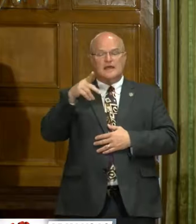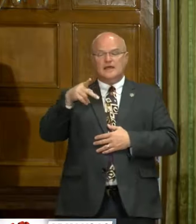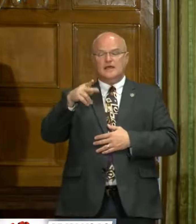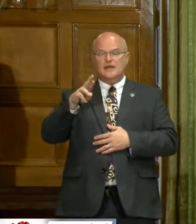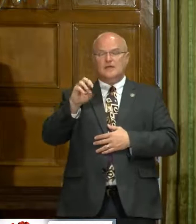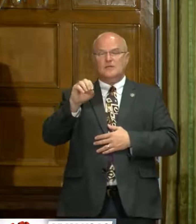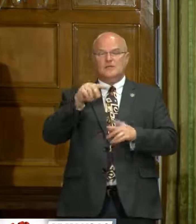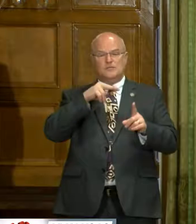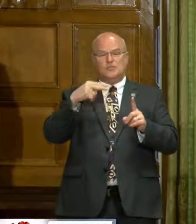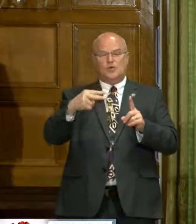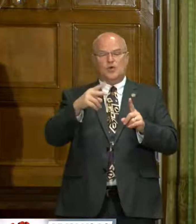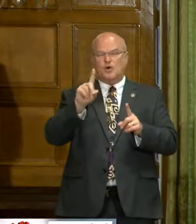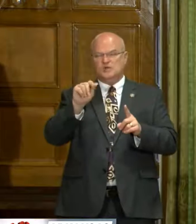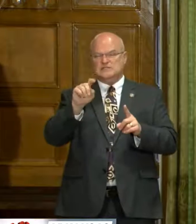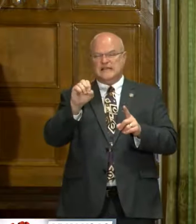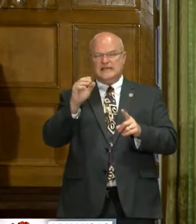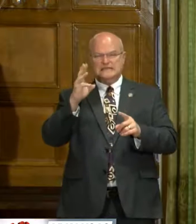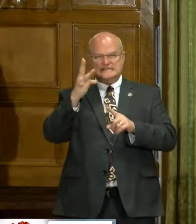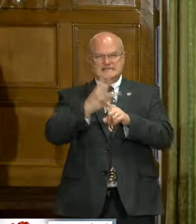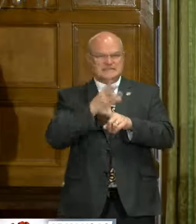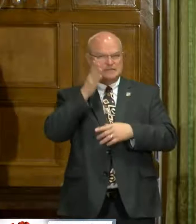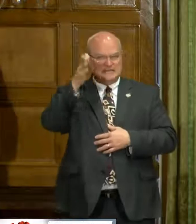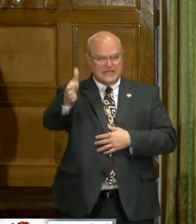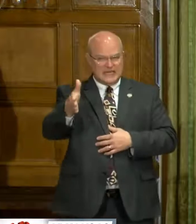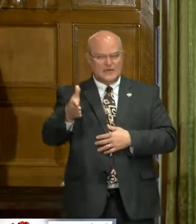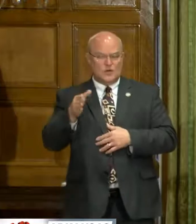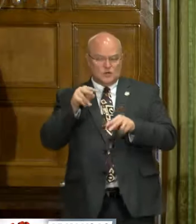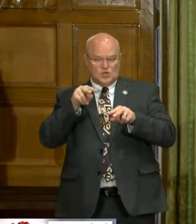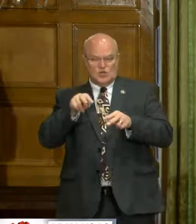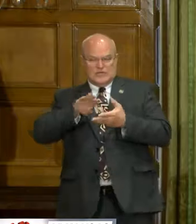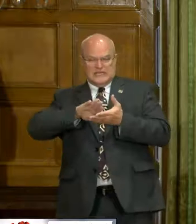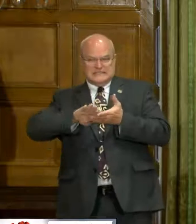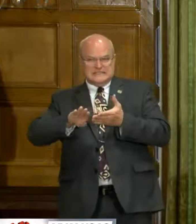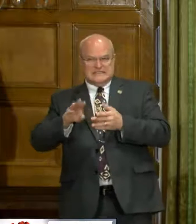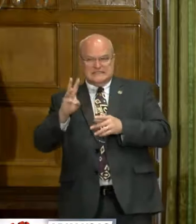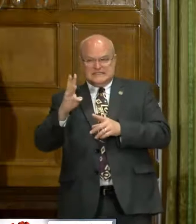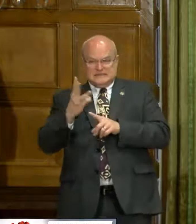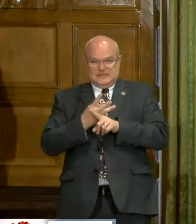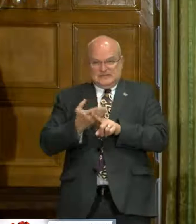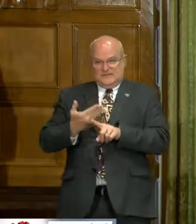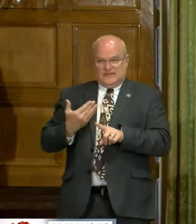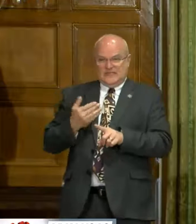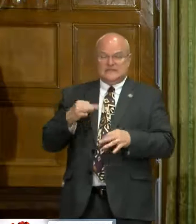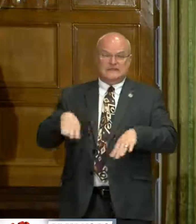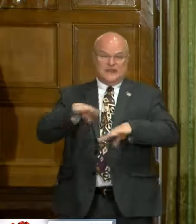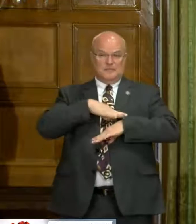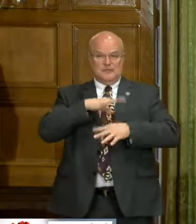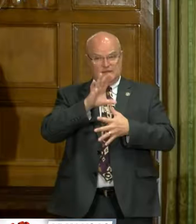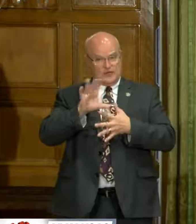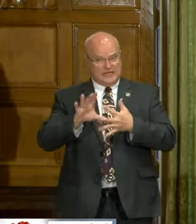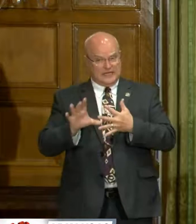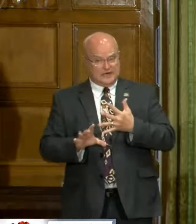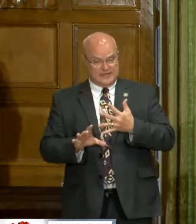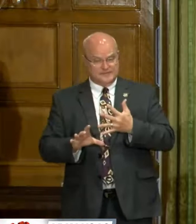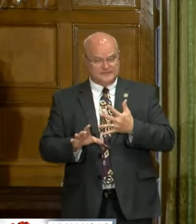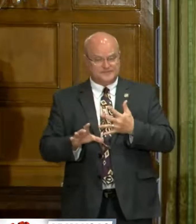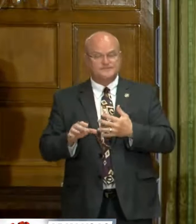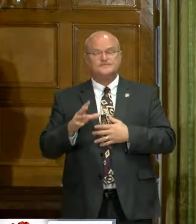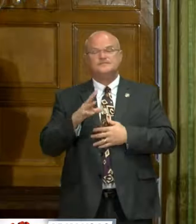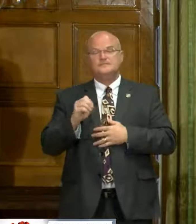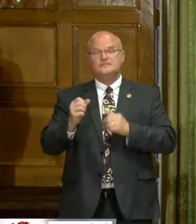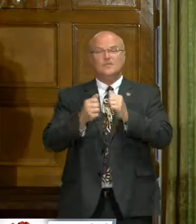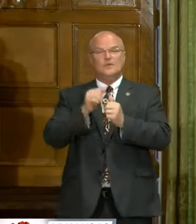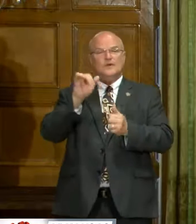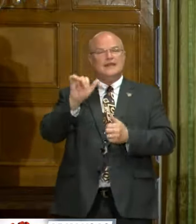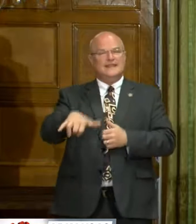parole date is within 6 months. In other words, they're going to be released. We're just looking at them 6 months in advance if they meet those criteria.